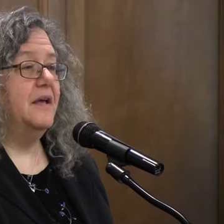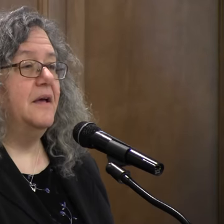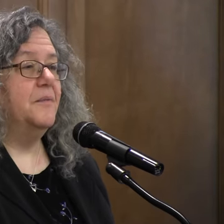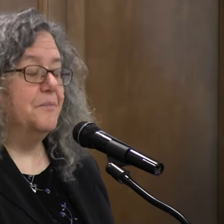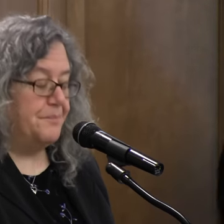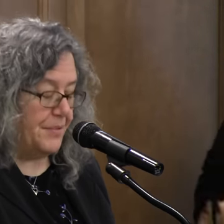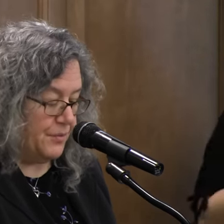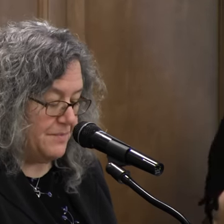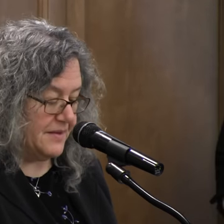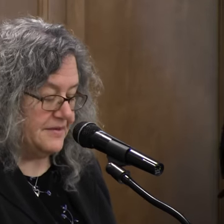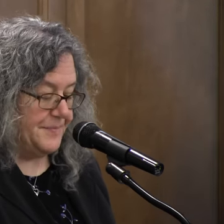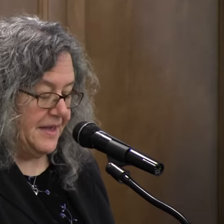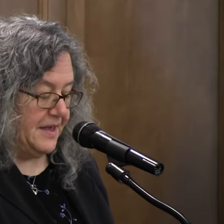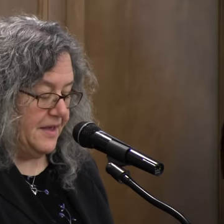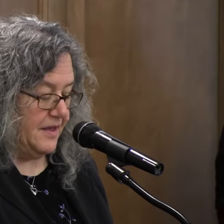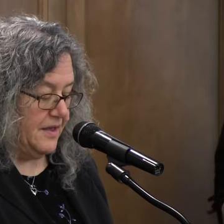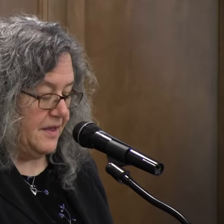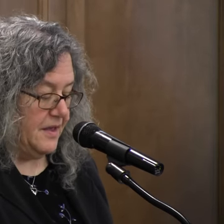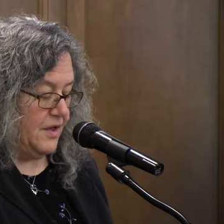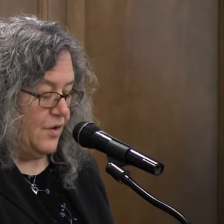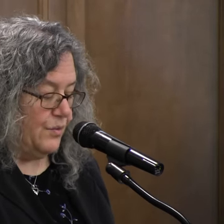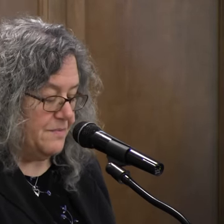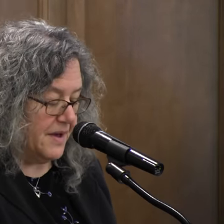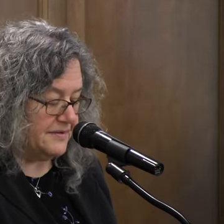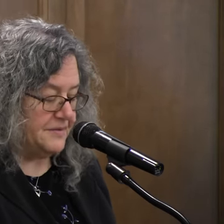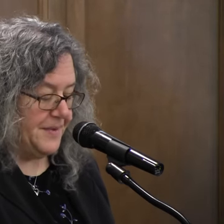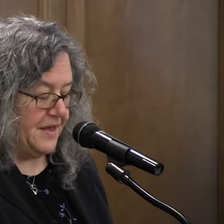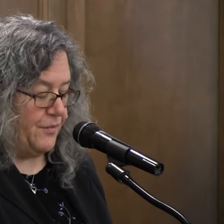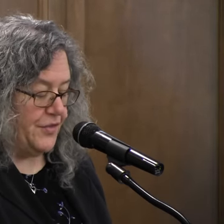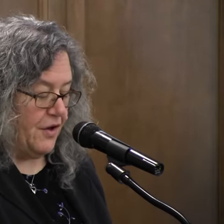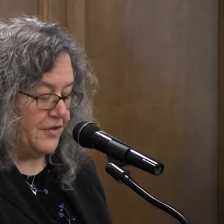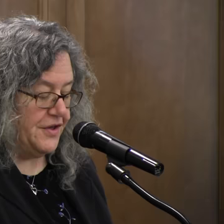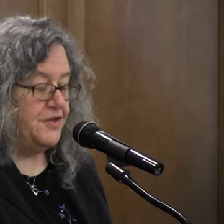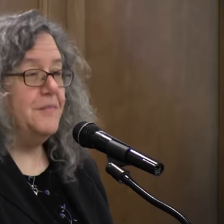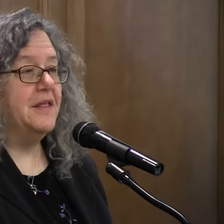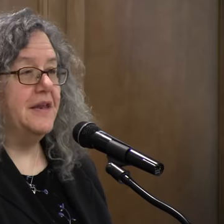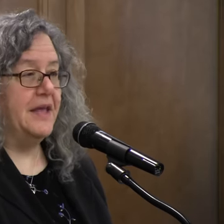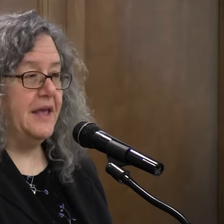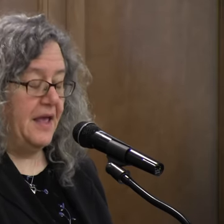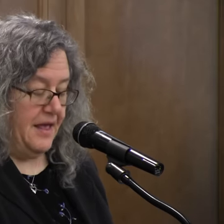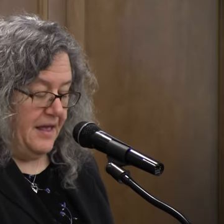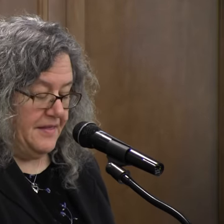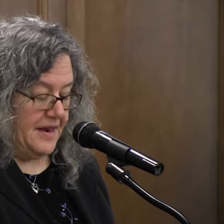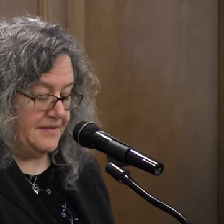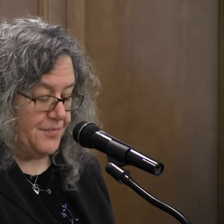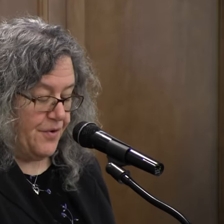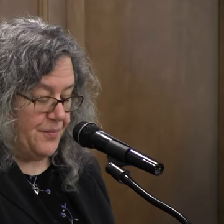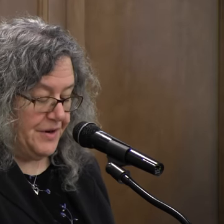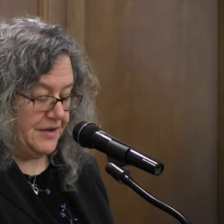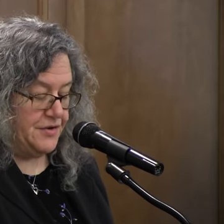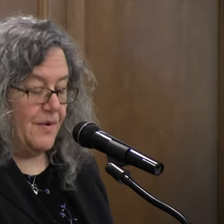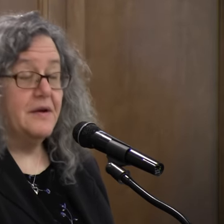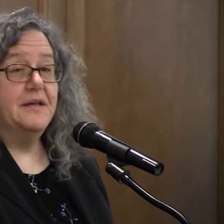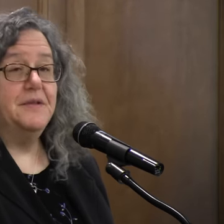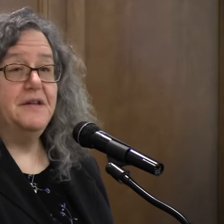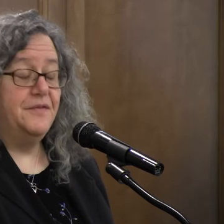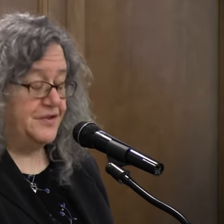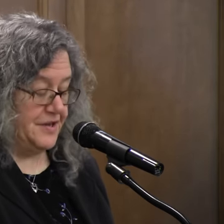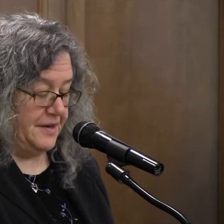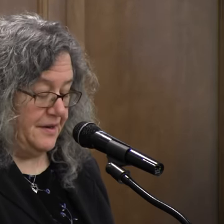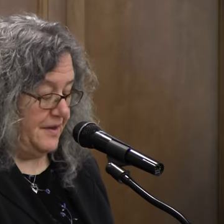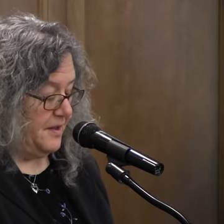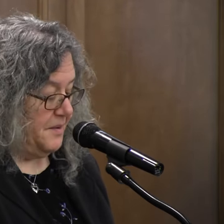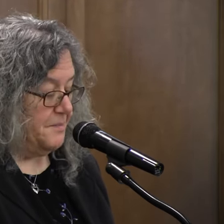agony. But we must speak. We must speak with all the humility that is appropriate to our